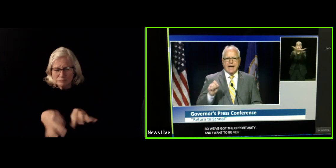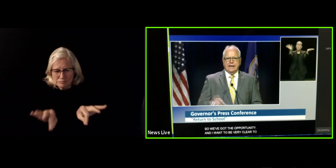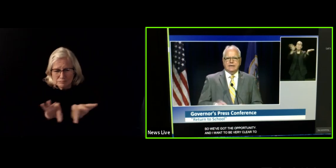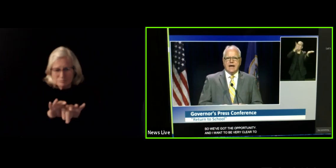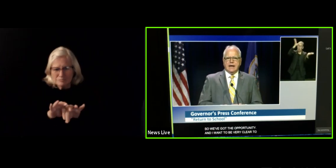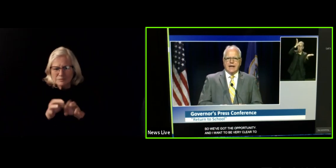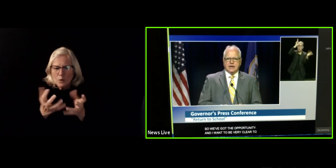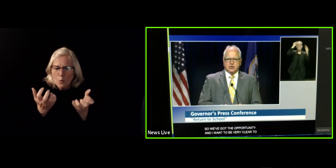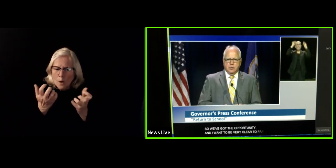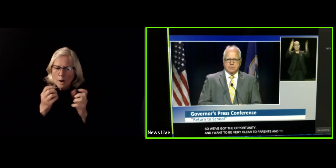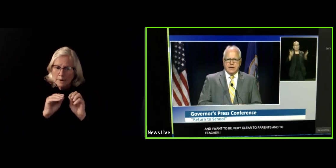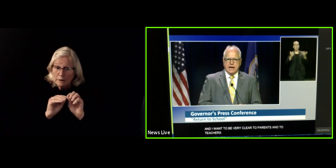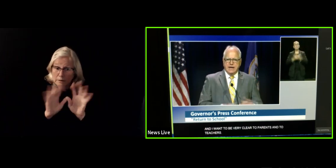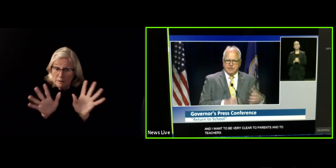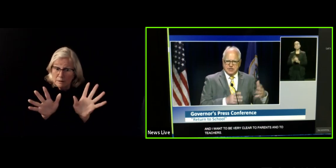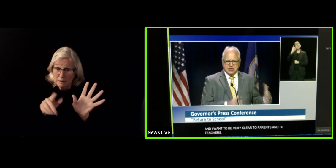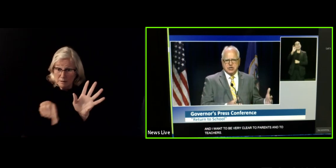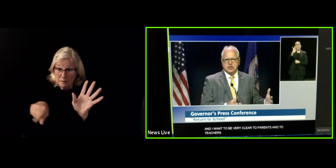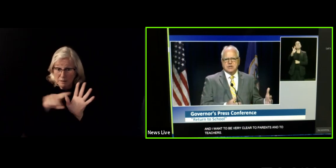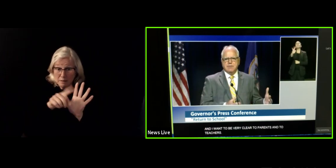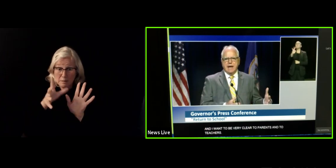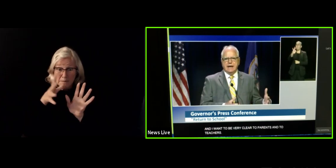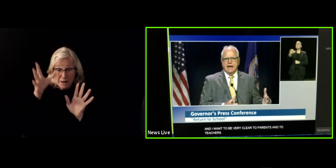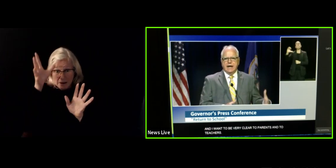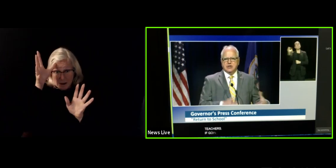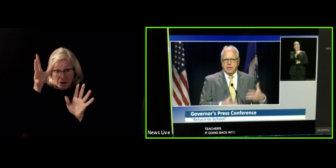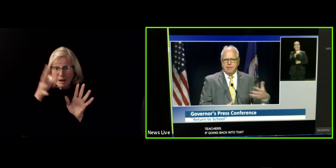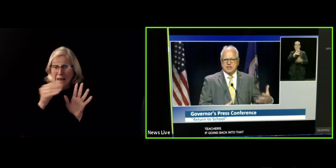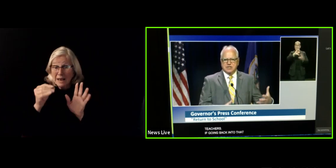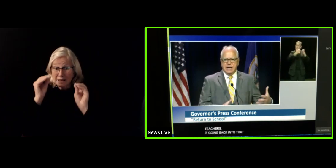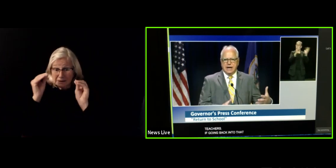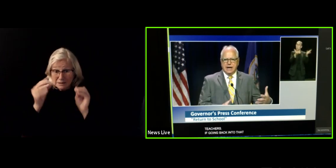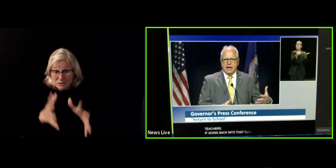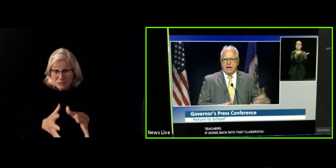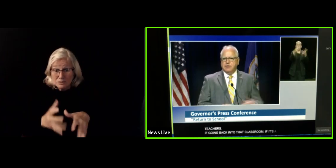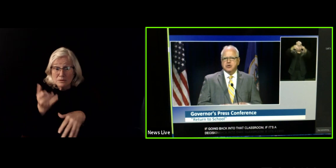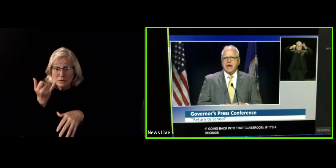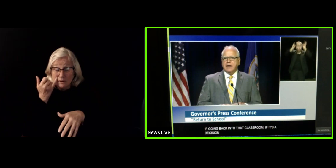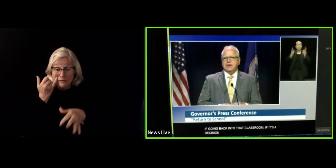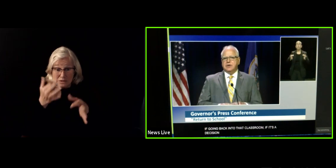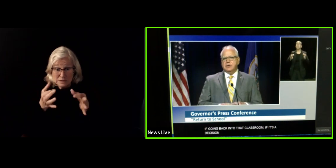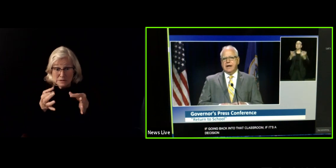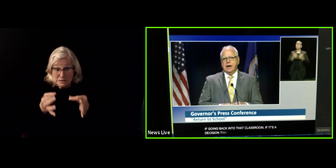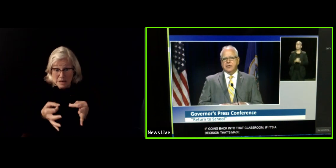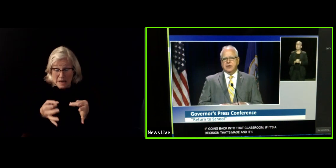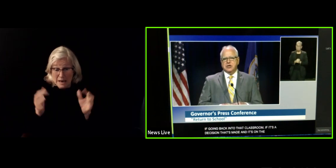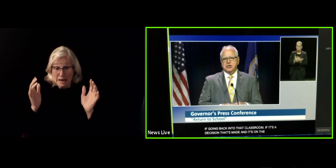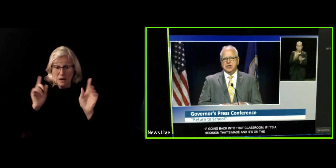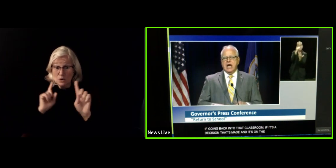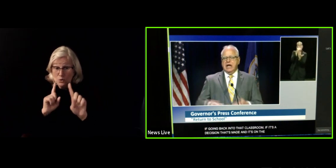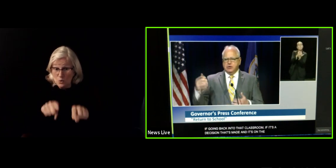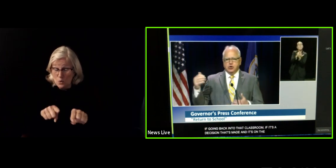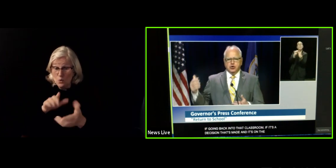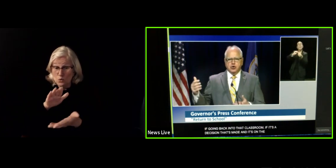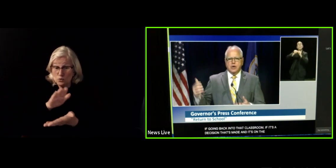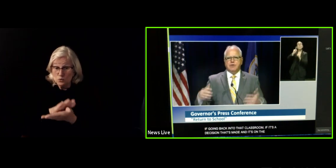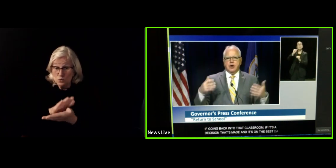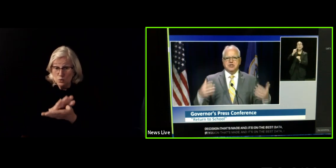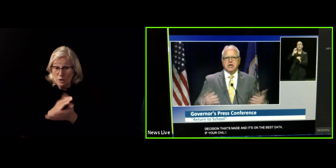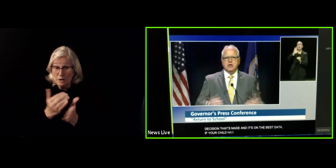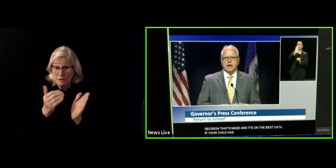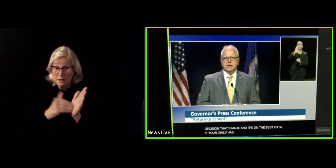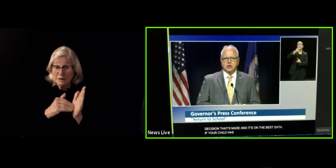going back into that classroom, if it's a decision that's made and it's on the best data, If your child has underlying health conditions, if you do, if